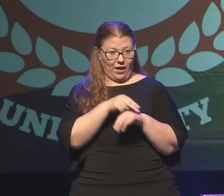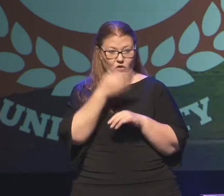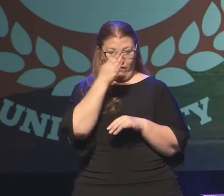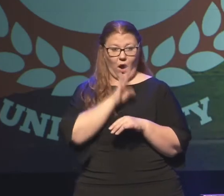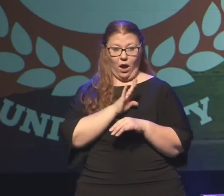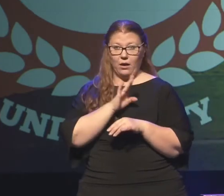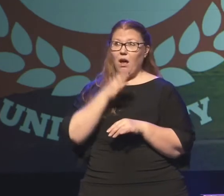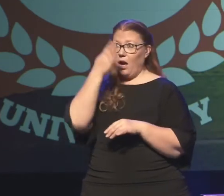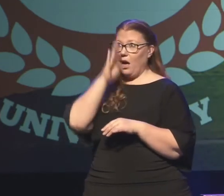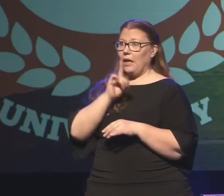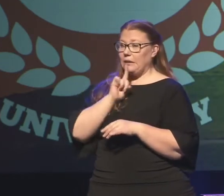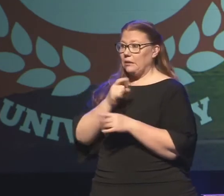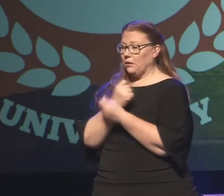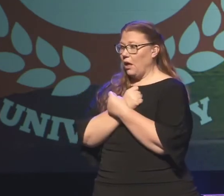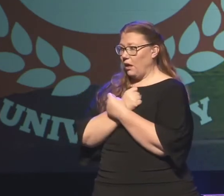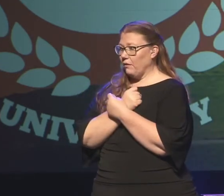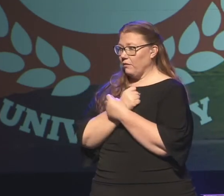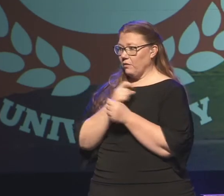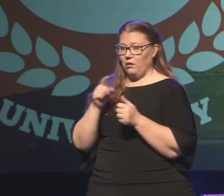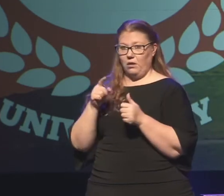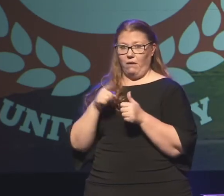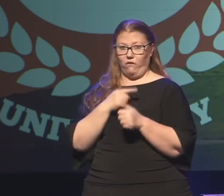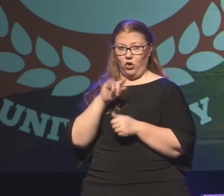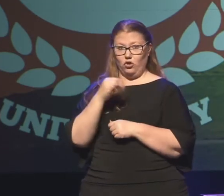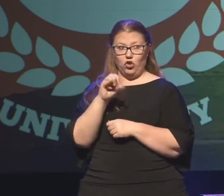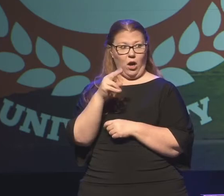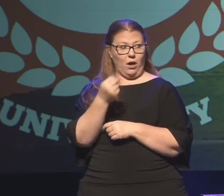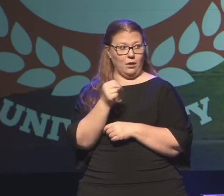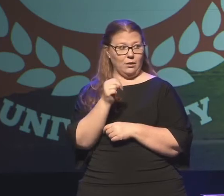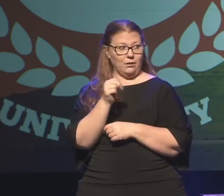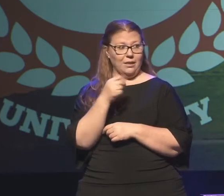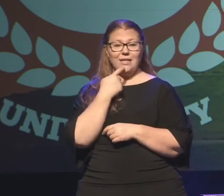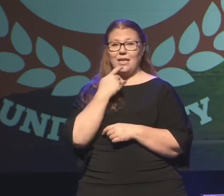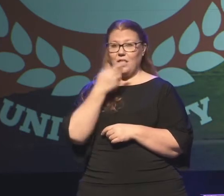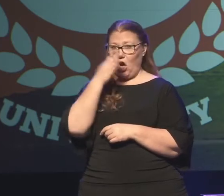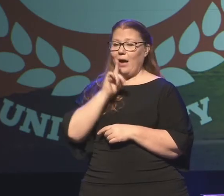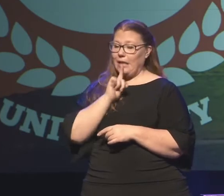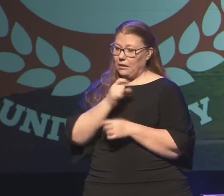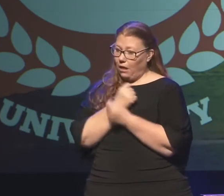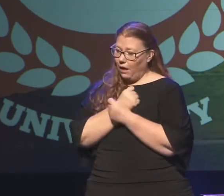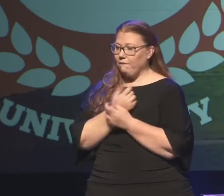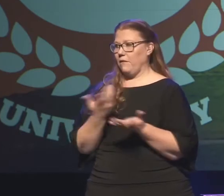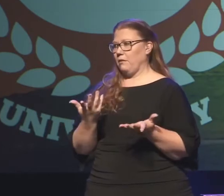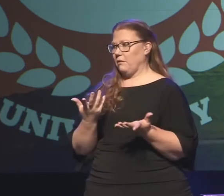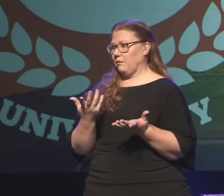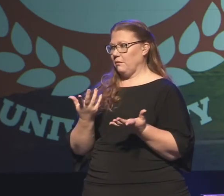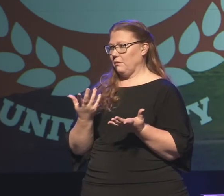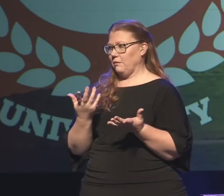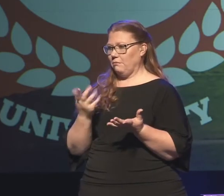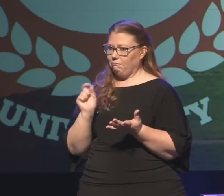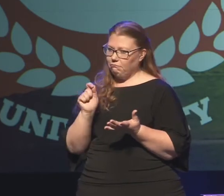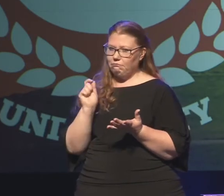love. 1 John says, God is love. God is love.